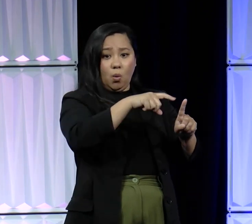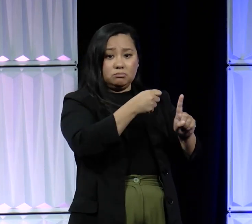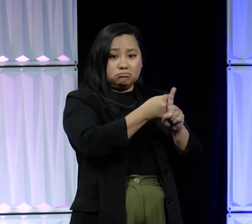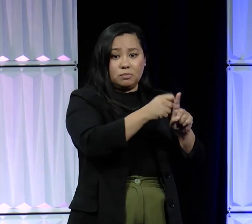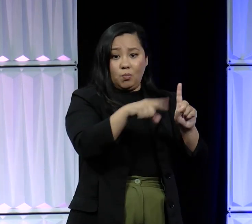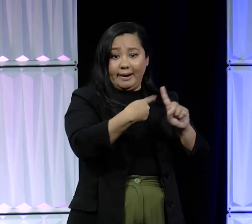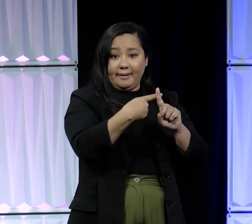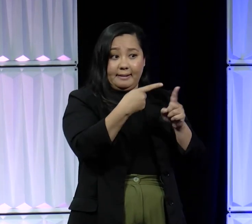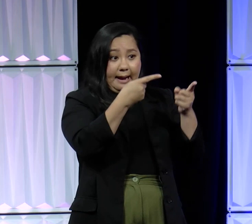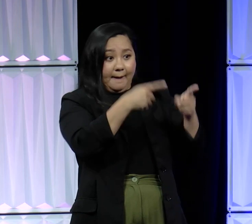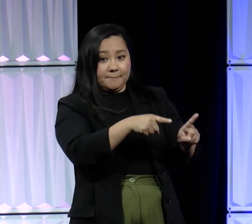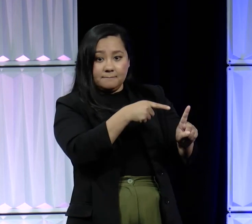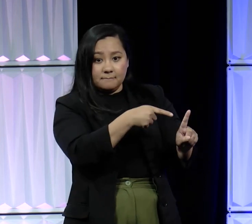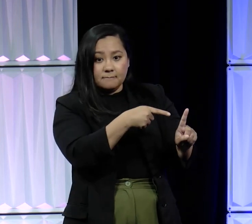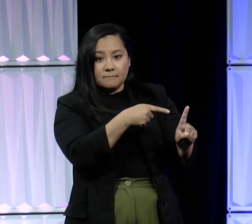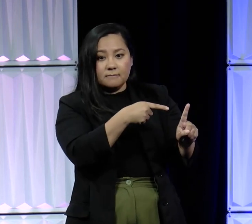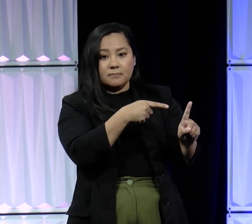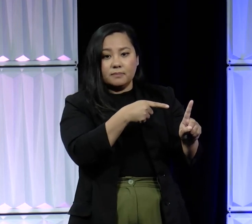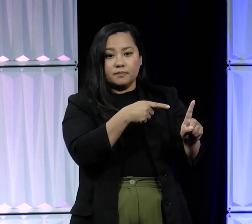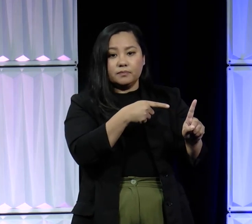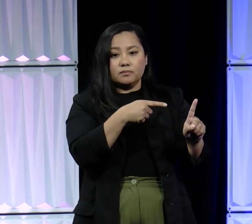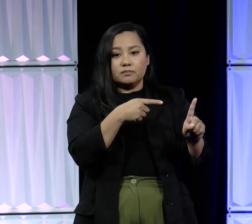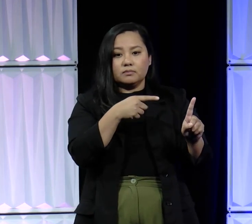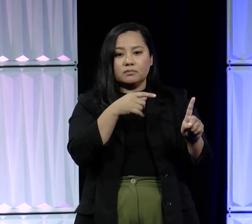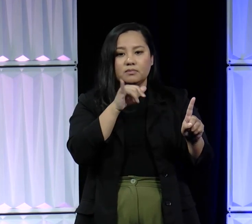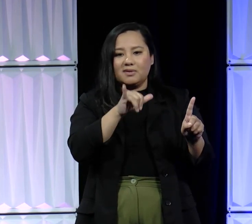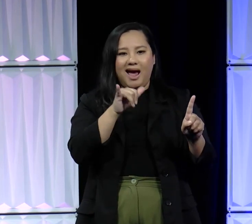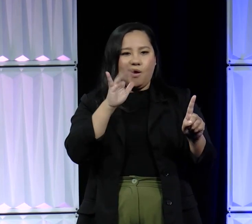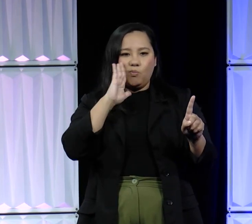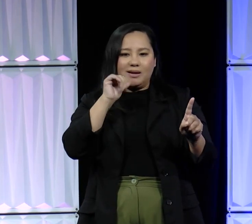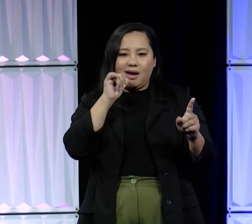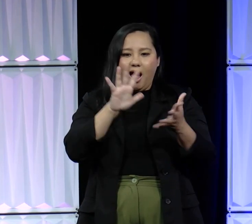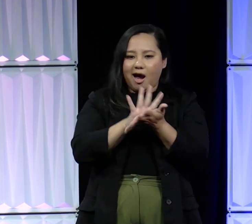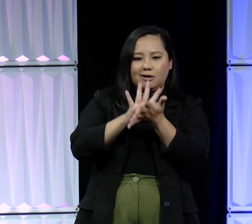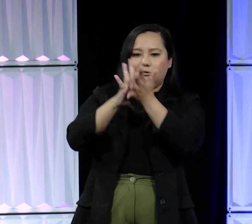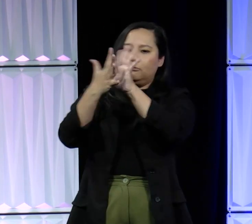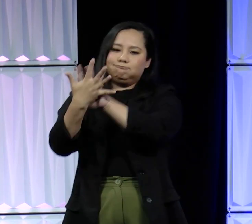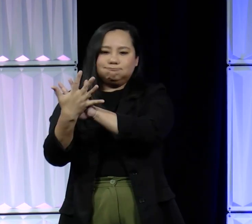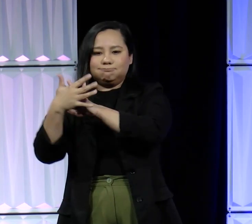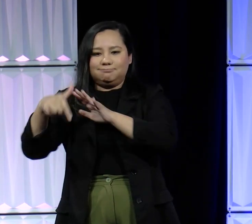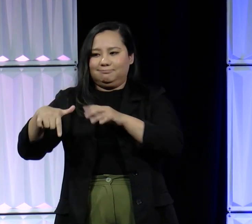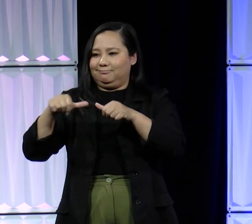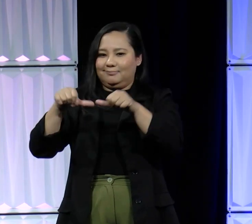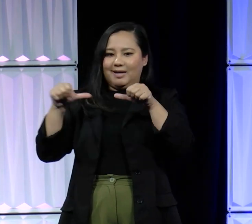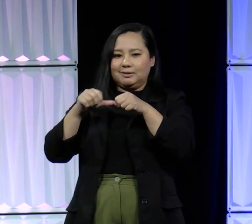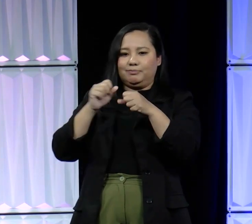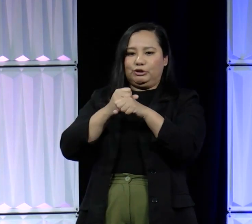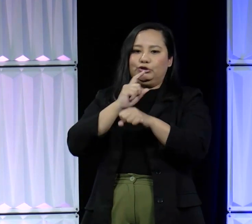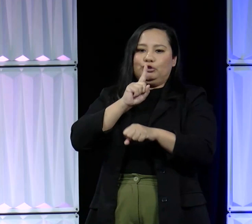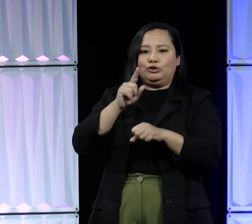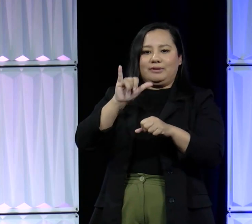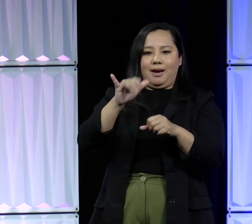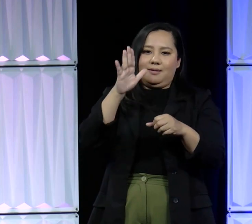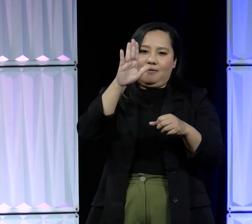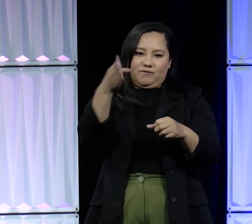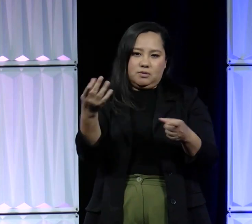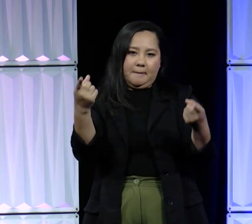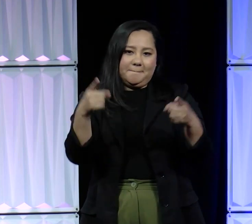without options for transforming our conditions to ensure that children are never sexually abused. What could be?